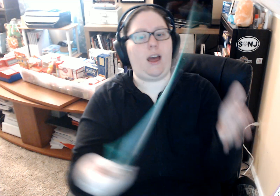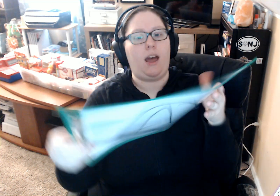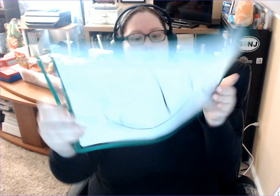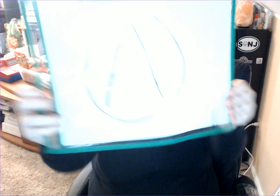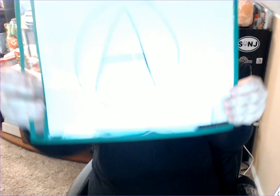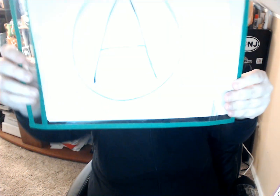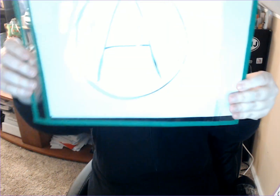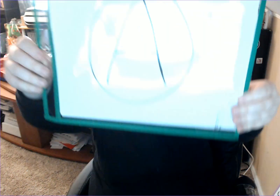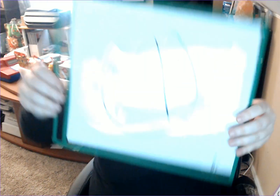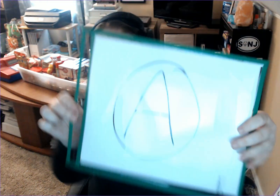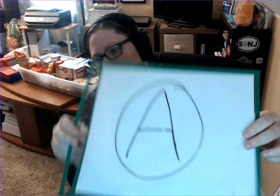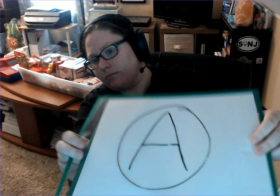A.